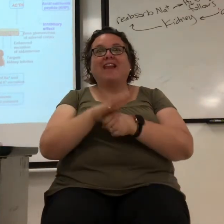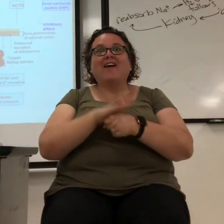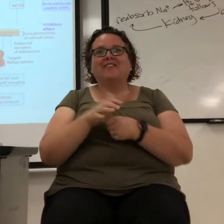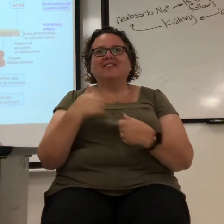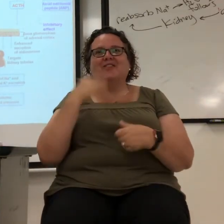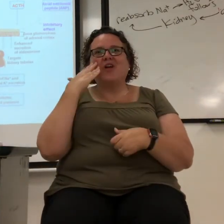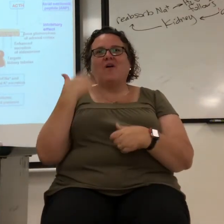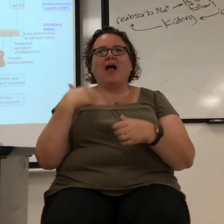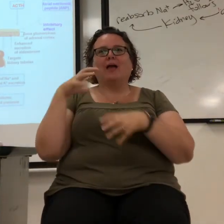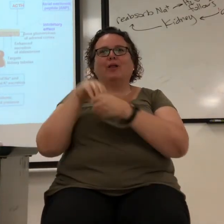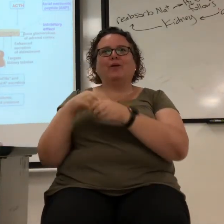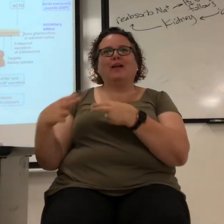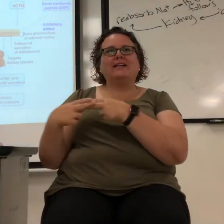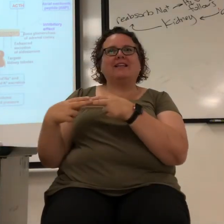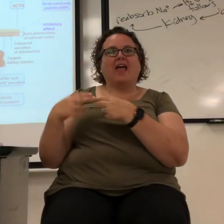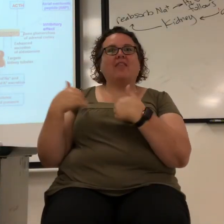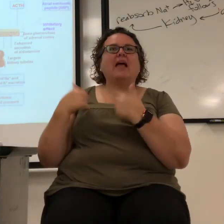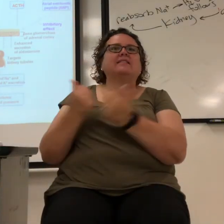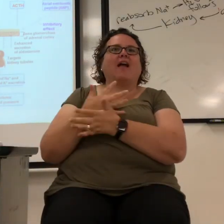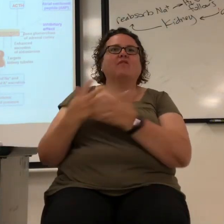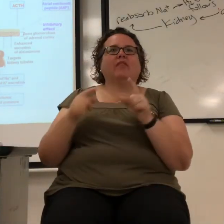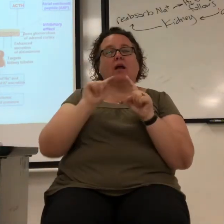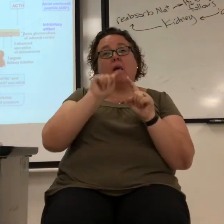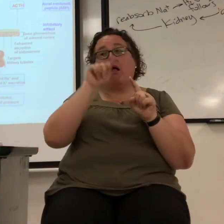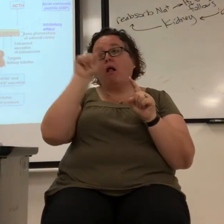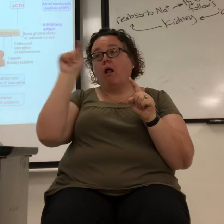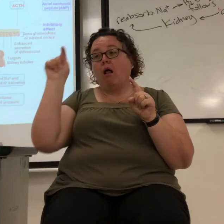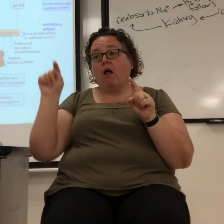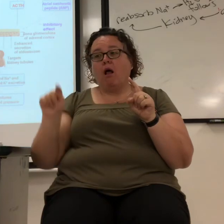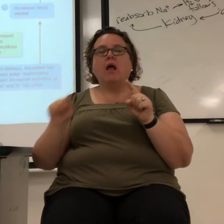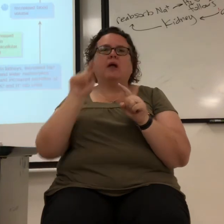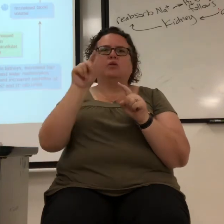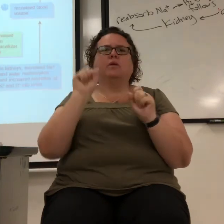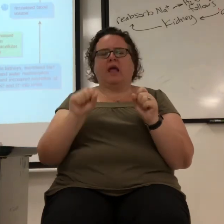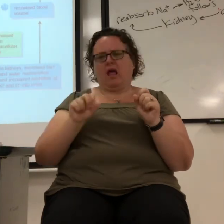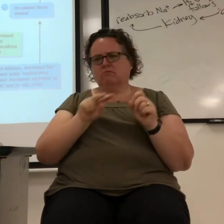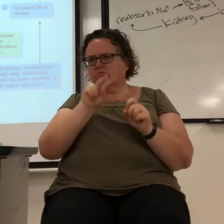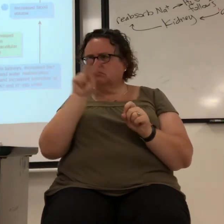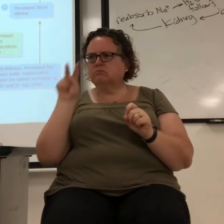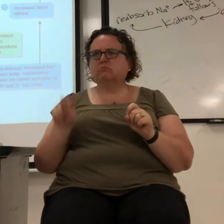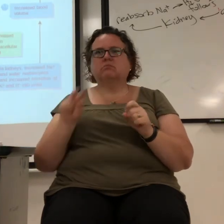know, I included a slide that has all the steps I went through. You can go through that if